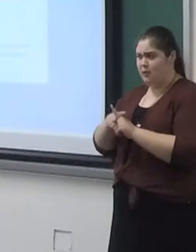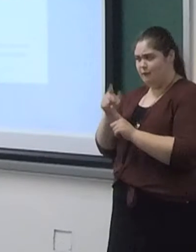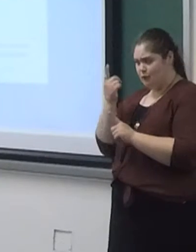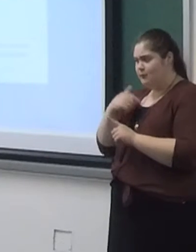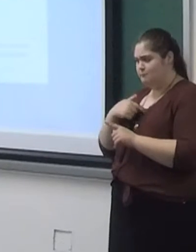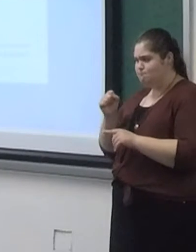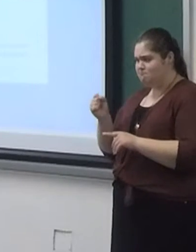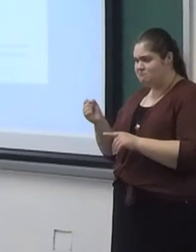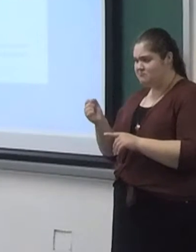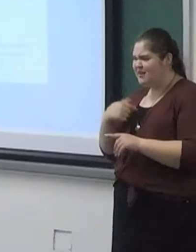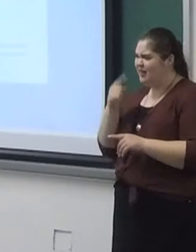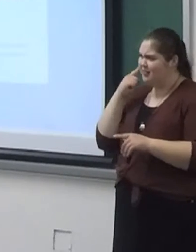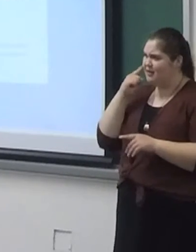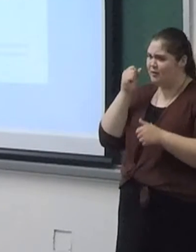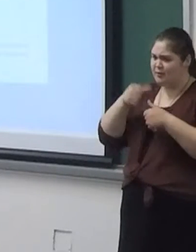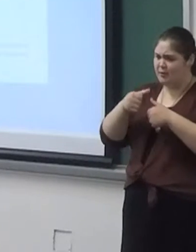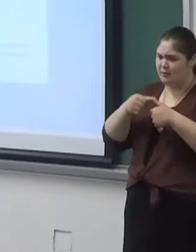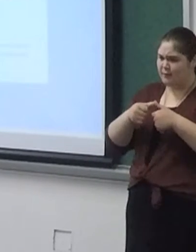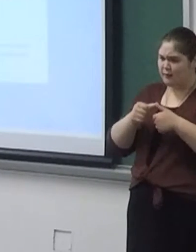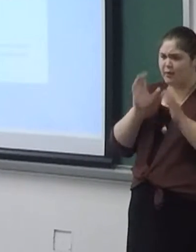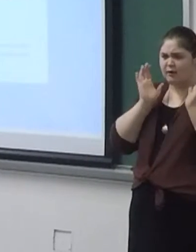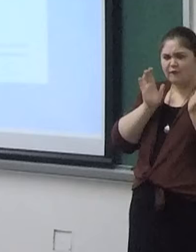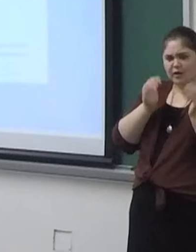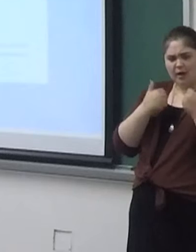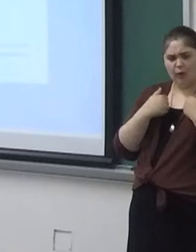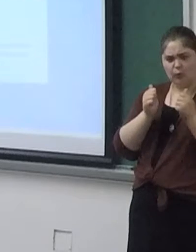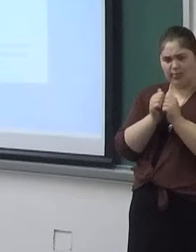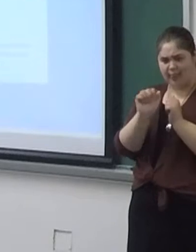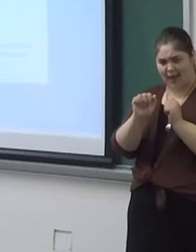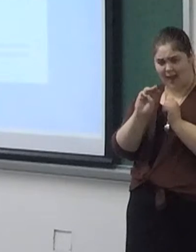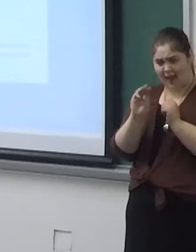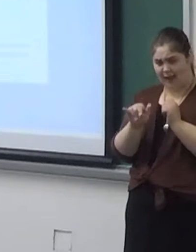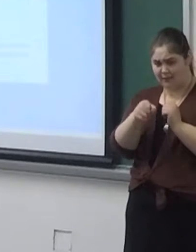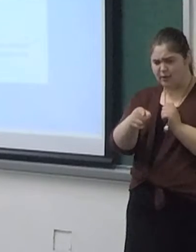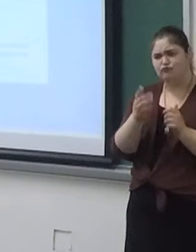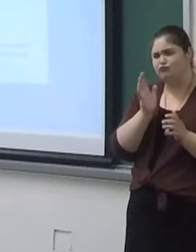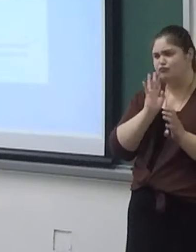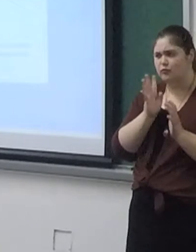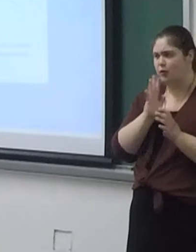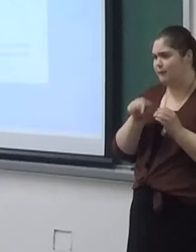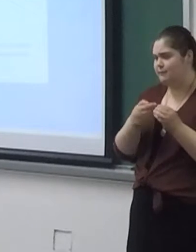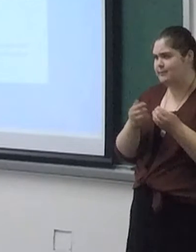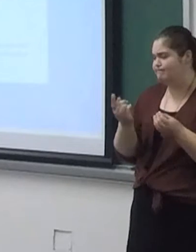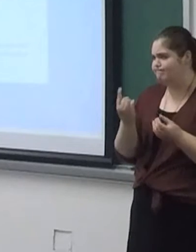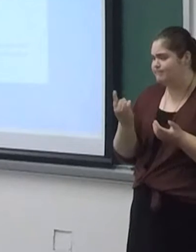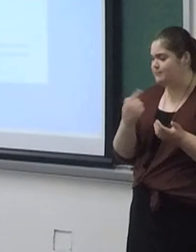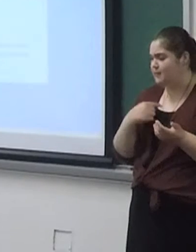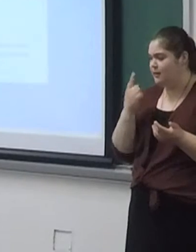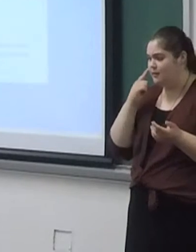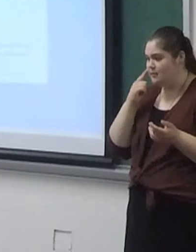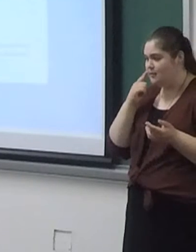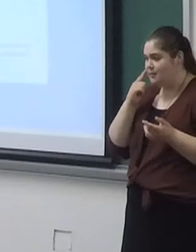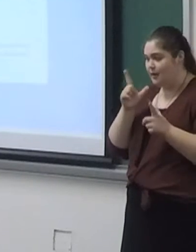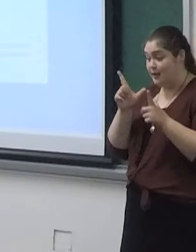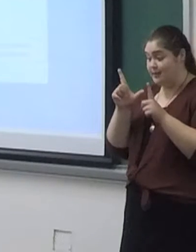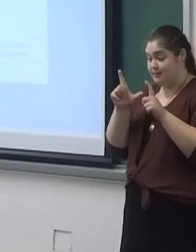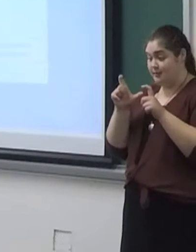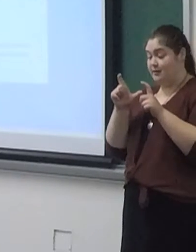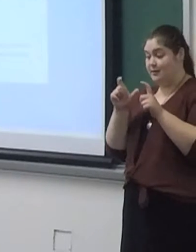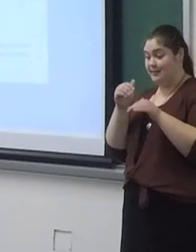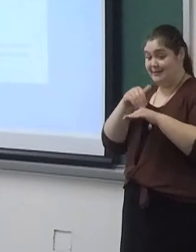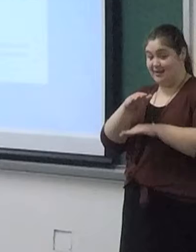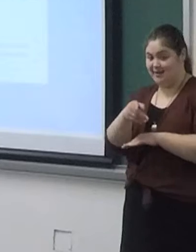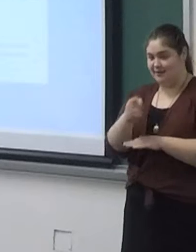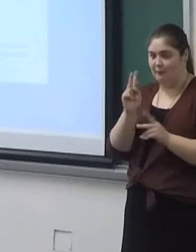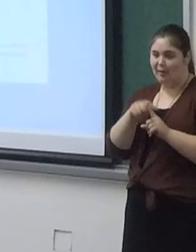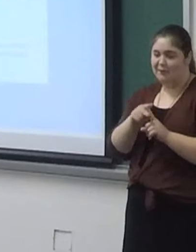And I remember one conversation I had with Amy, and she was talking about something, and like, I just kind of sent her a screenshot of the rule, and it applied,